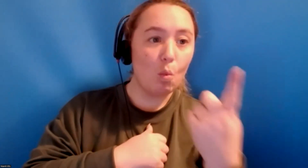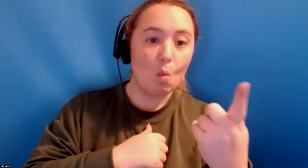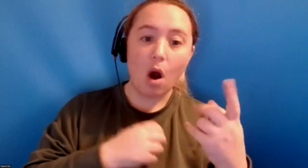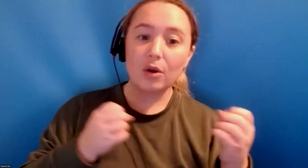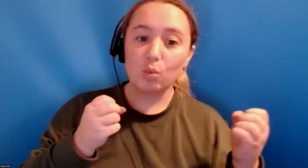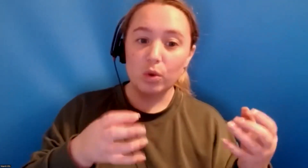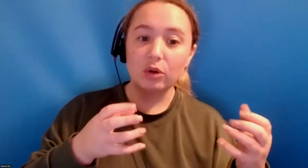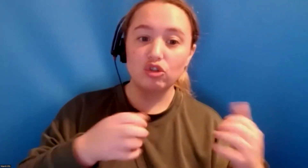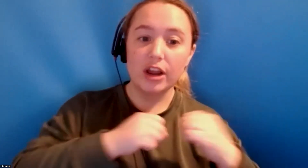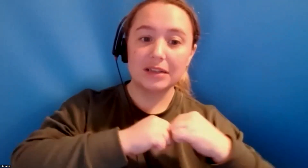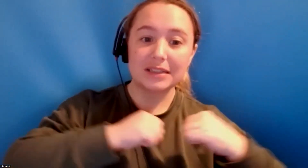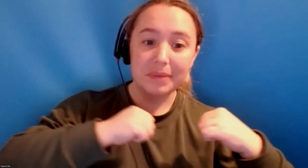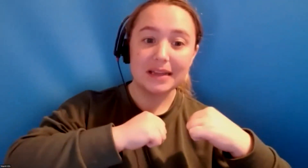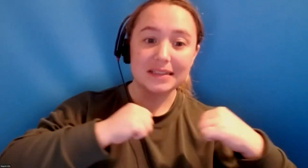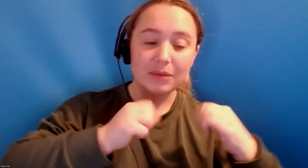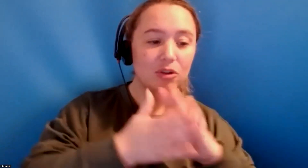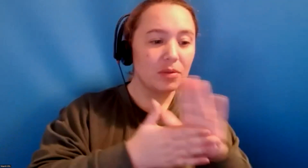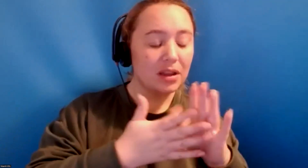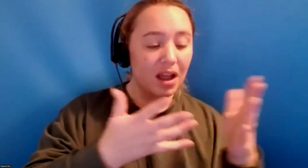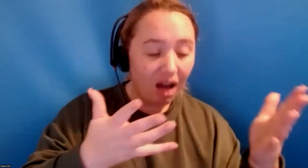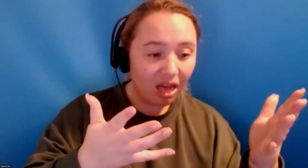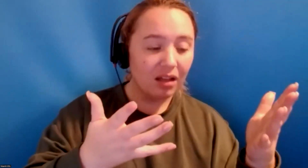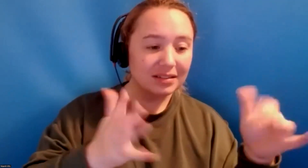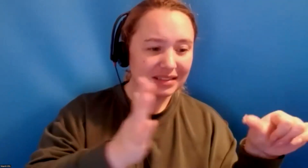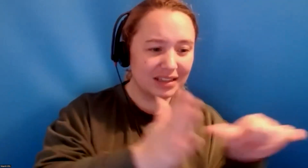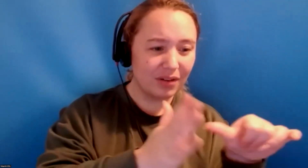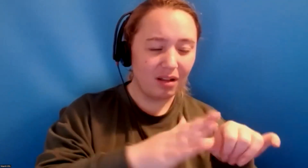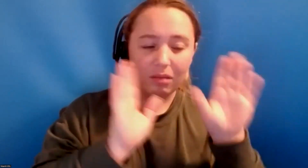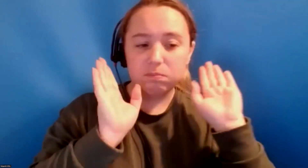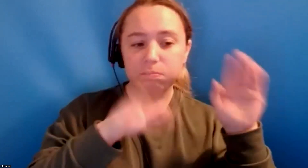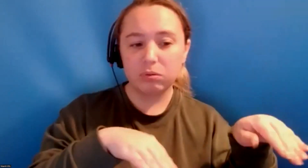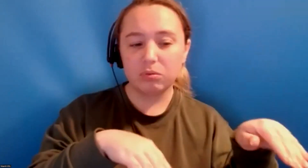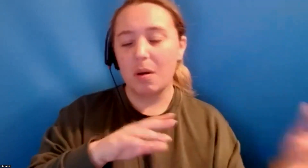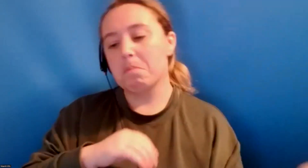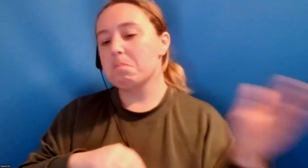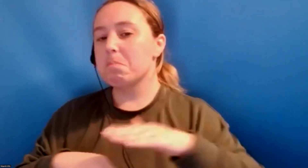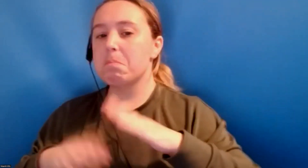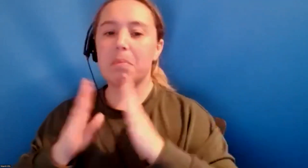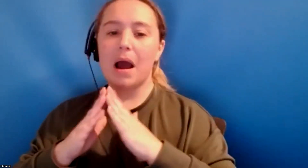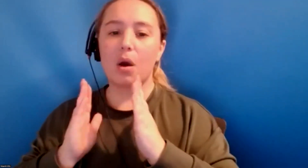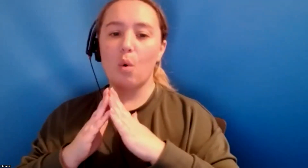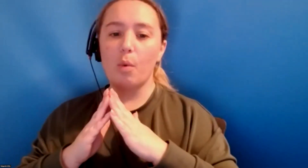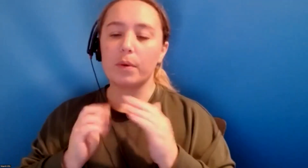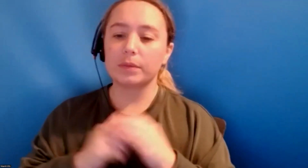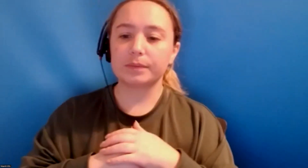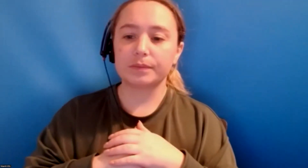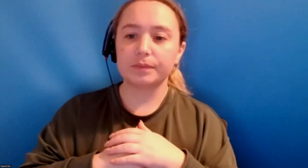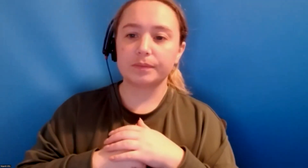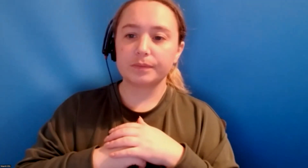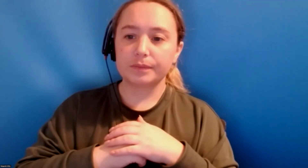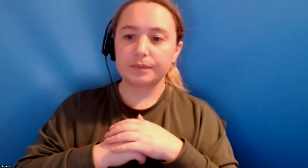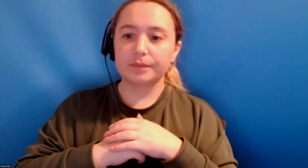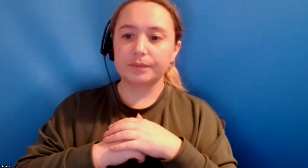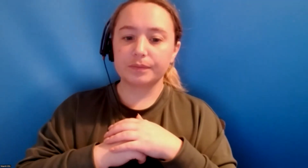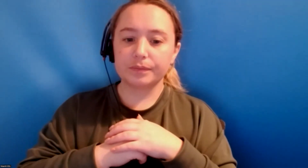your journey and could mean just turning around and potentially going home. And then maybe some aspects around the